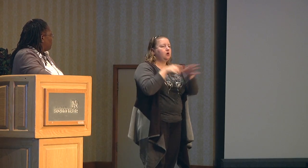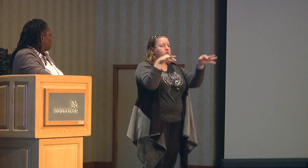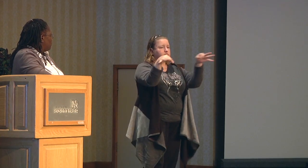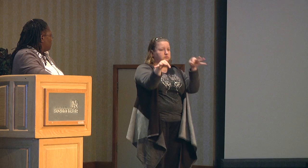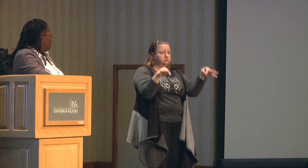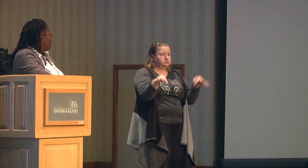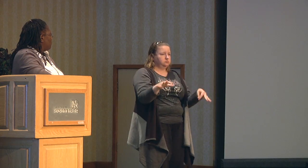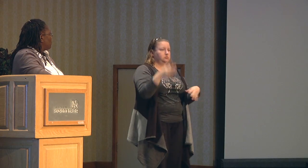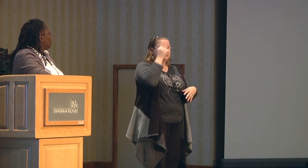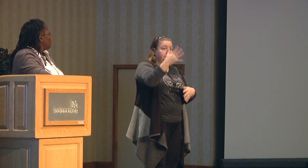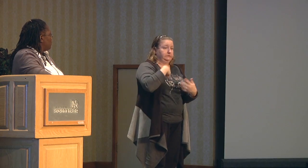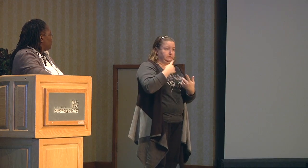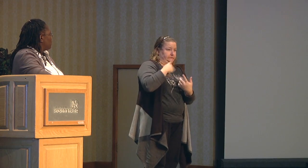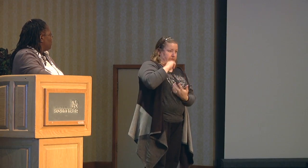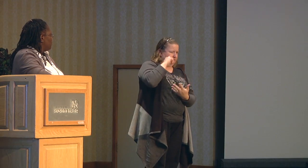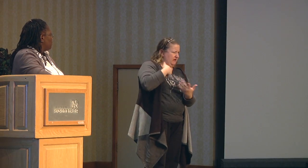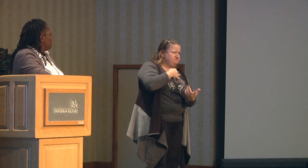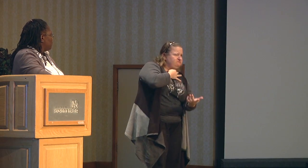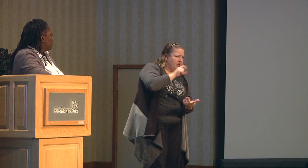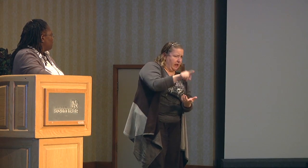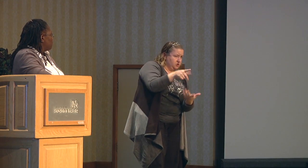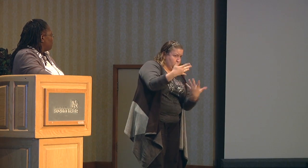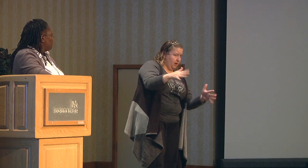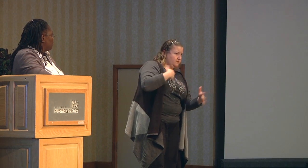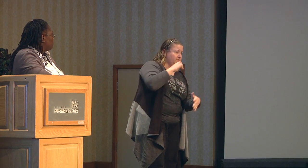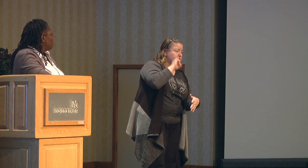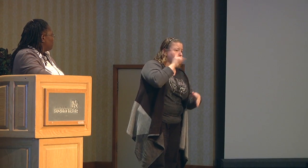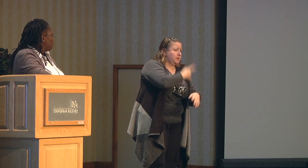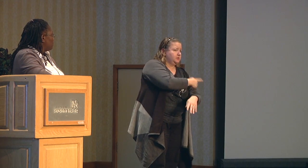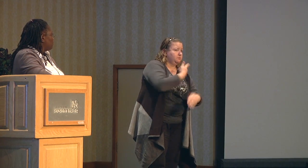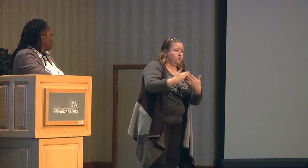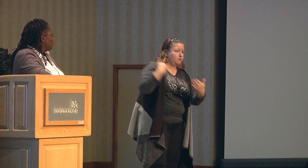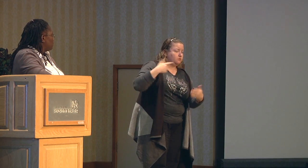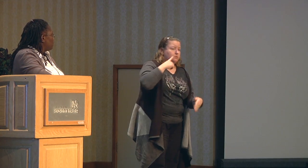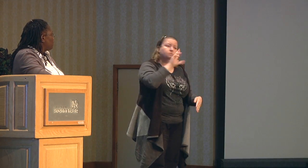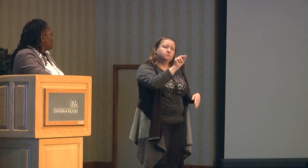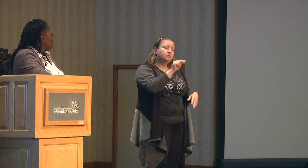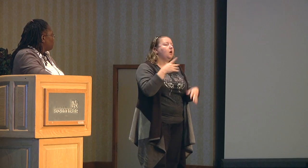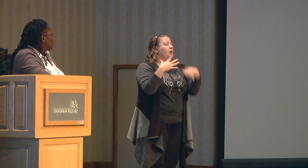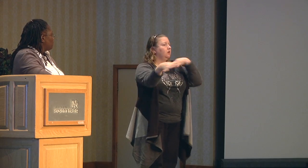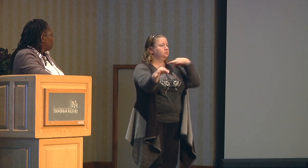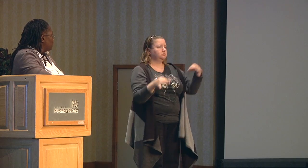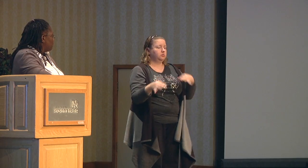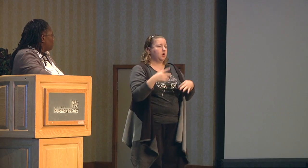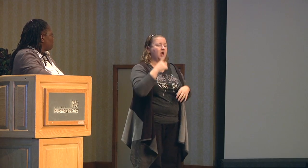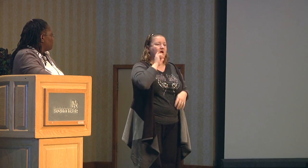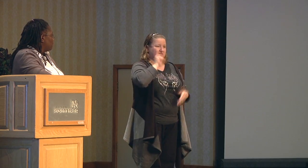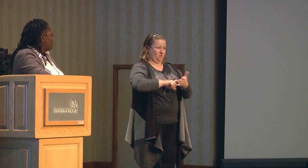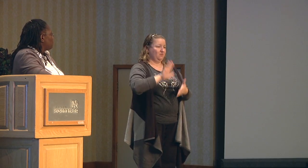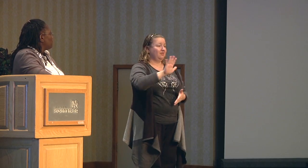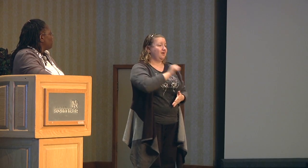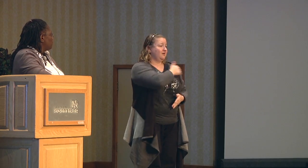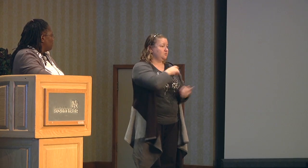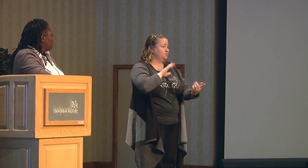say interpreter. And instead, if I take more of an approach like what has been recommended, if I take more of an